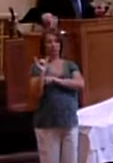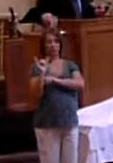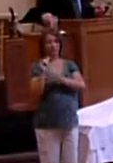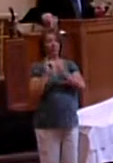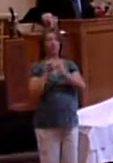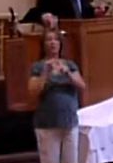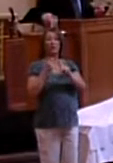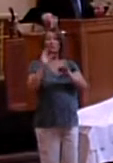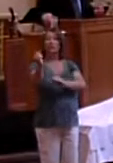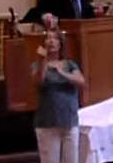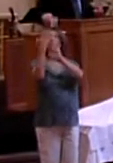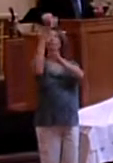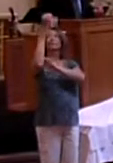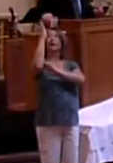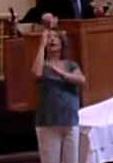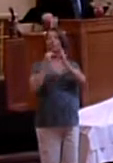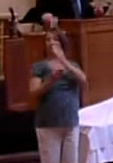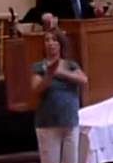God this morning.